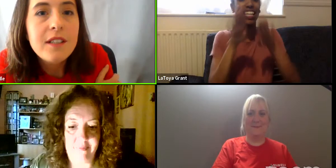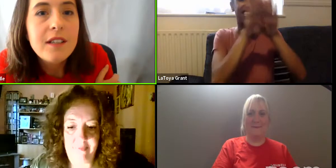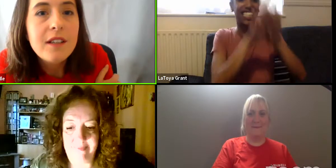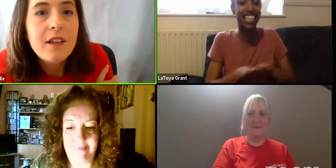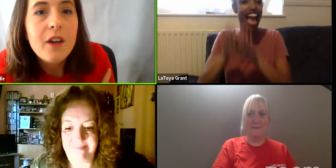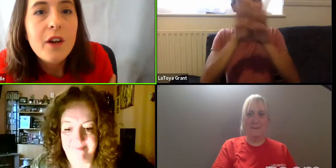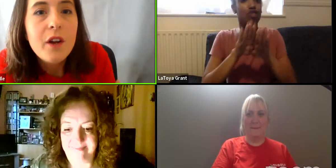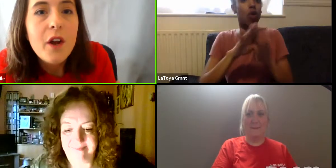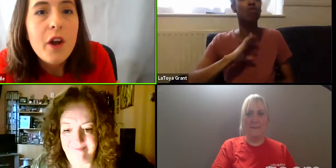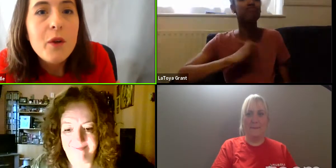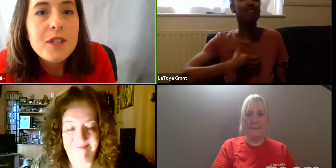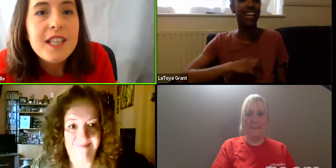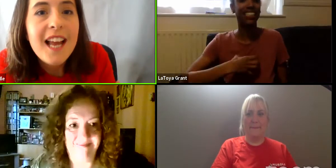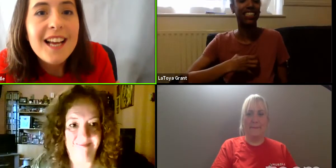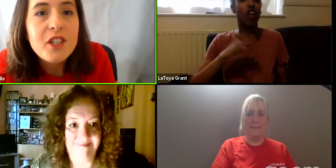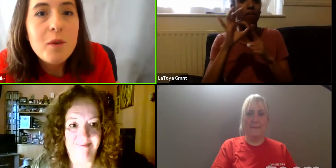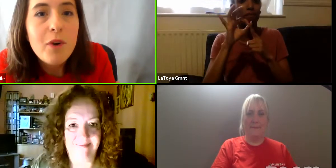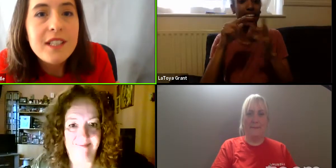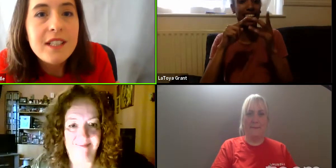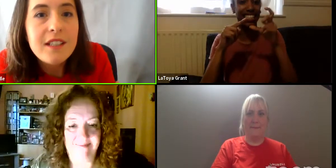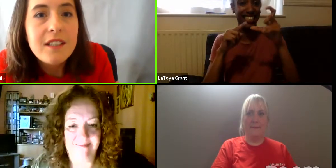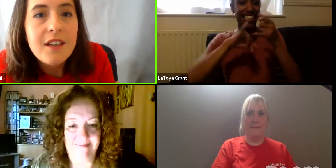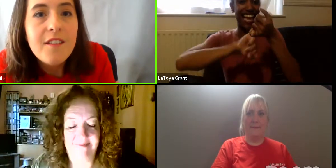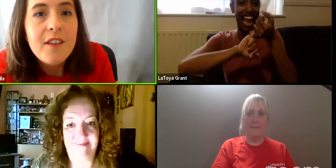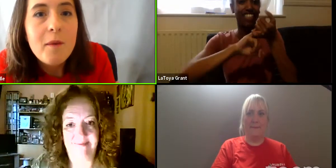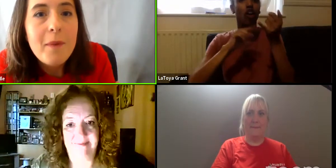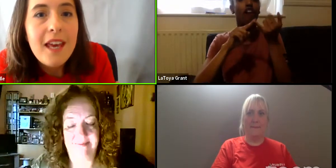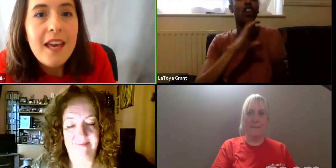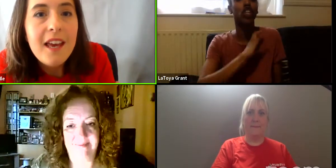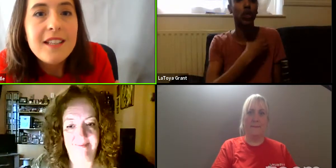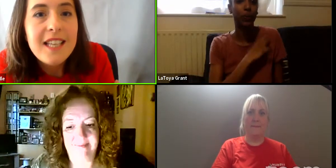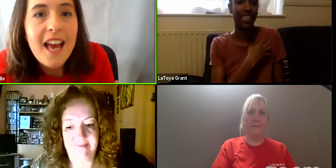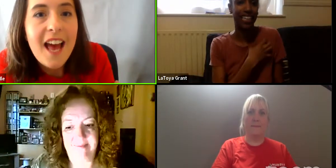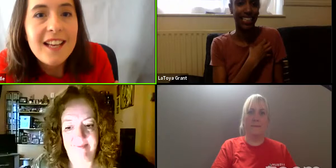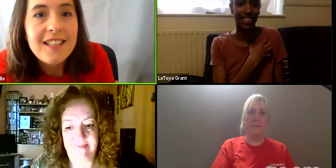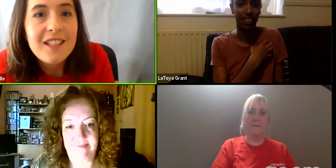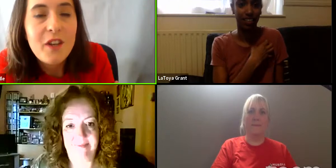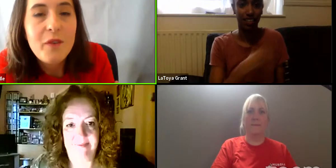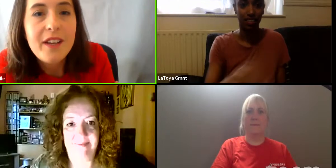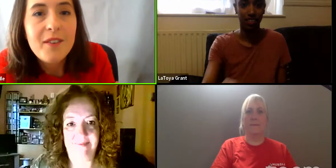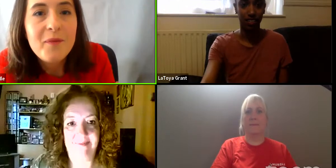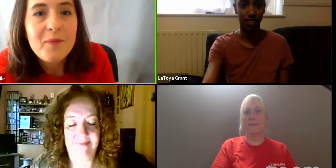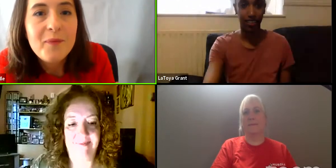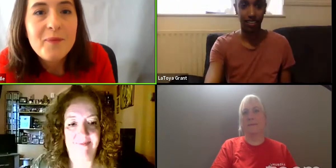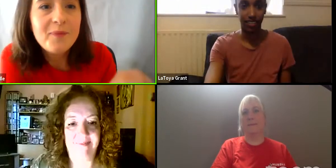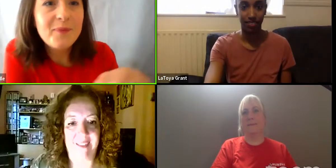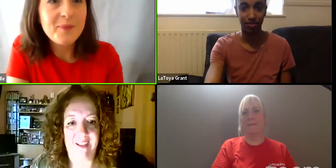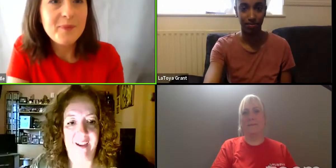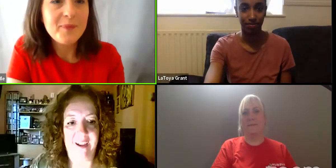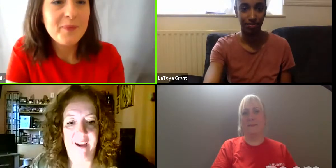Heathcote, who's the National President for the PCS Union.